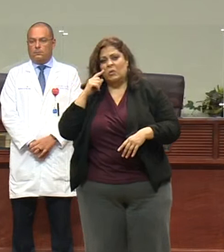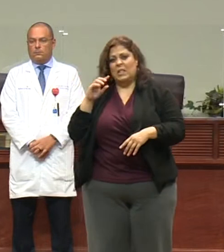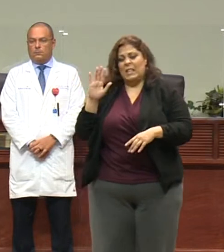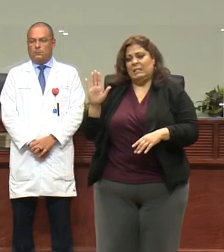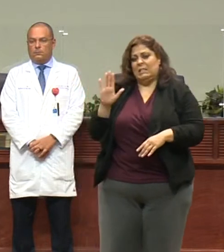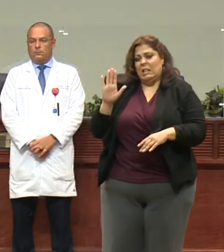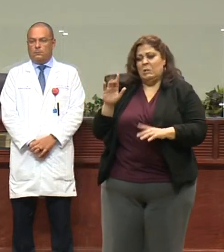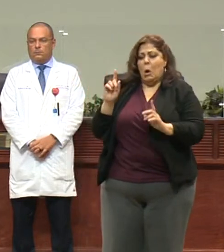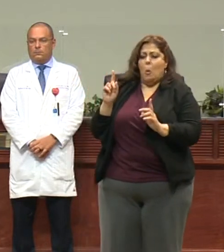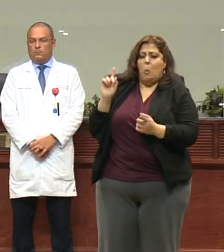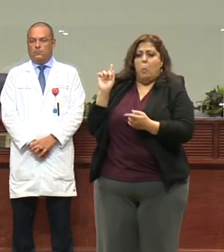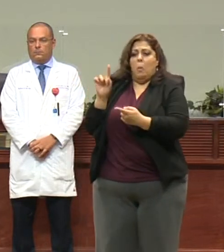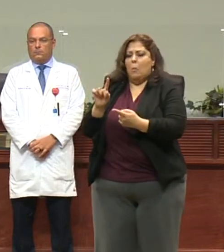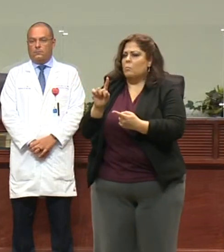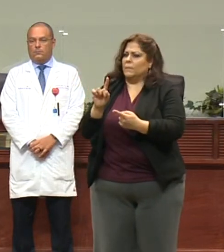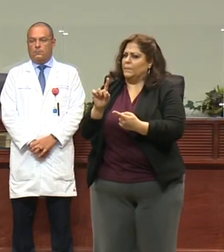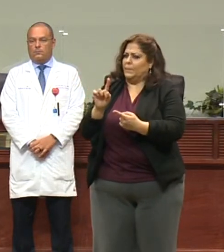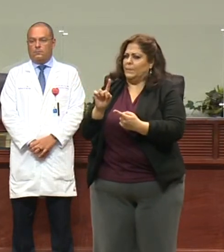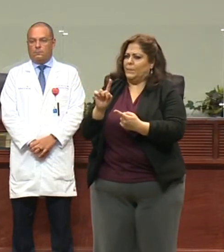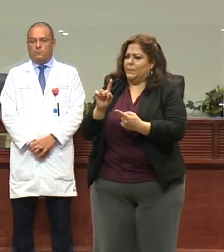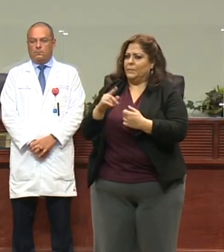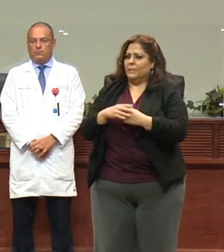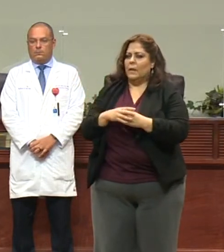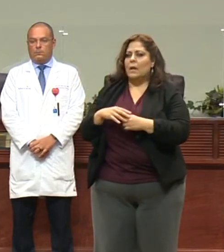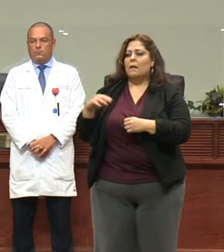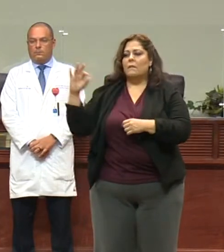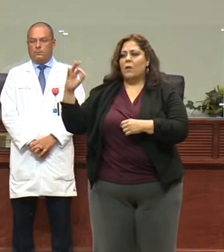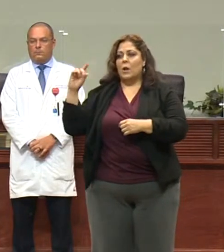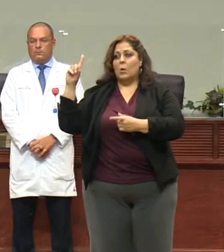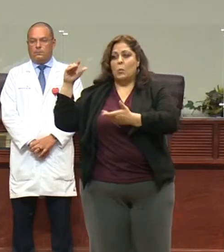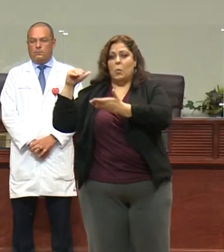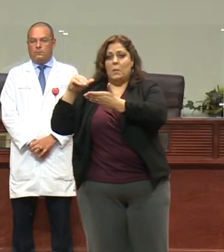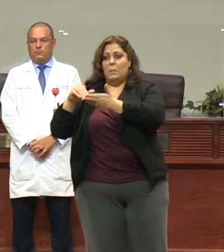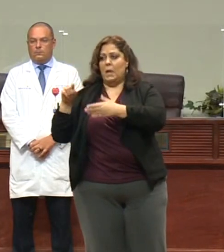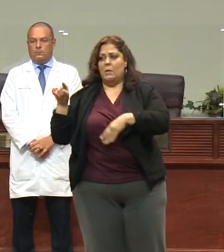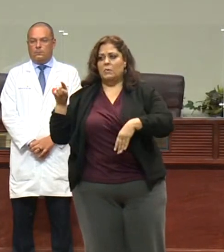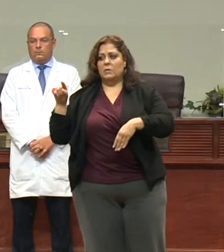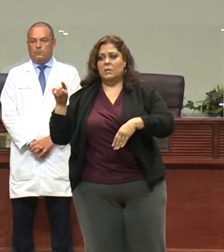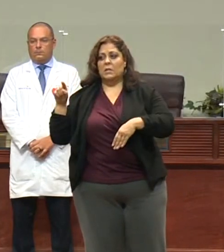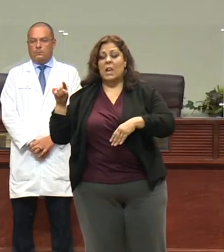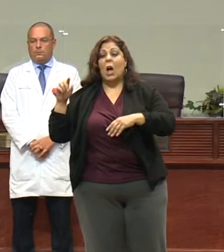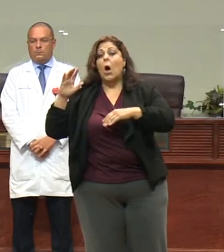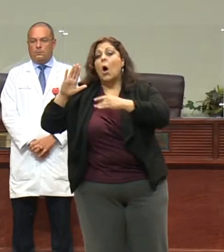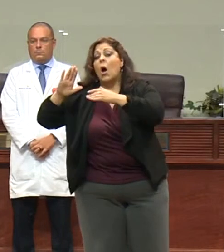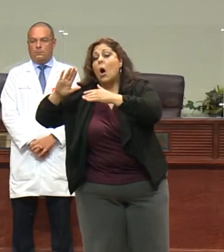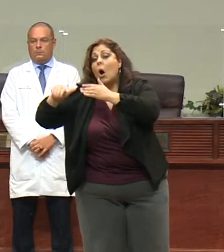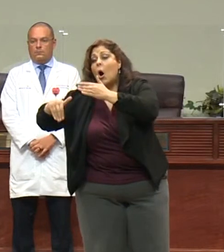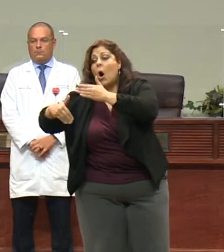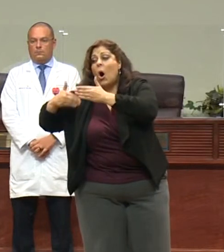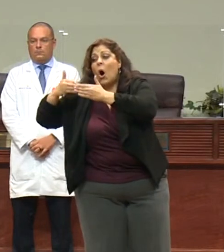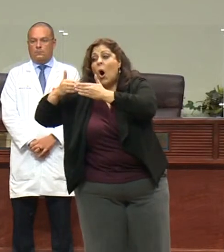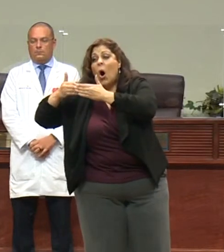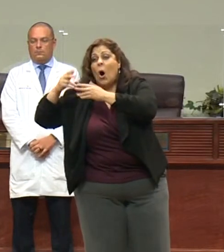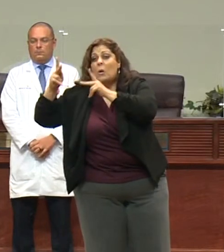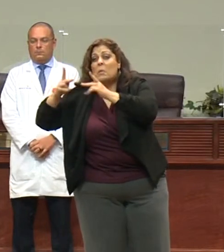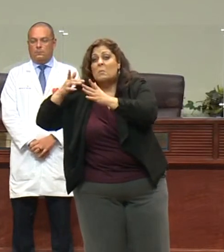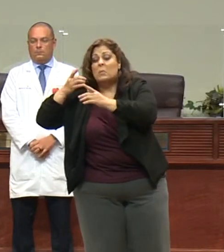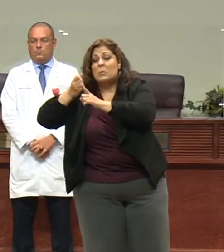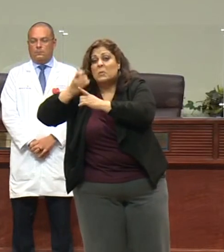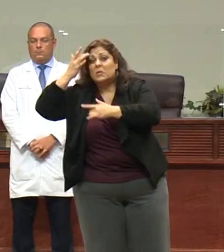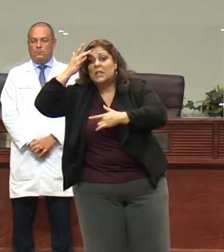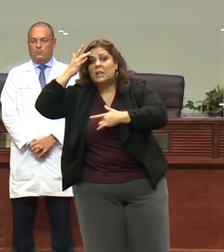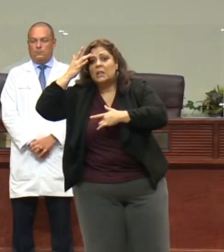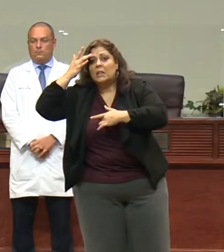On Friday, those 1,000 cases, no one was vaccinated, not a single person.